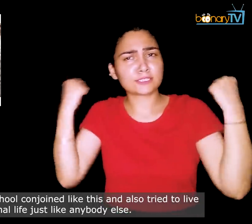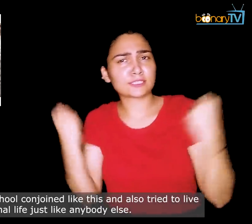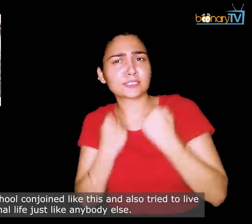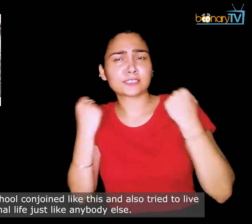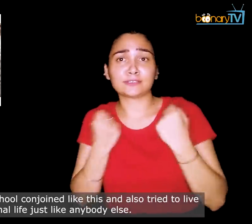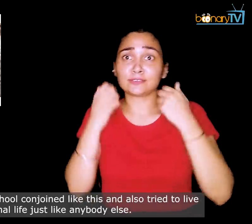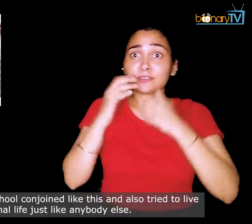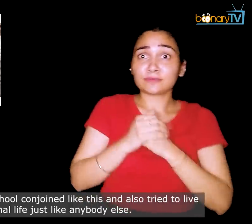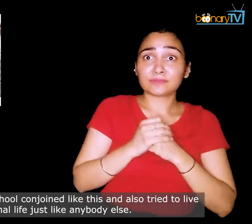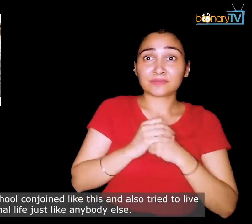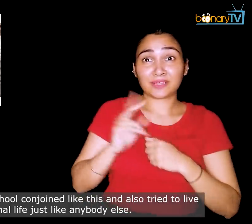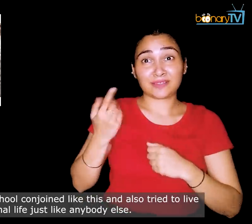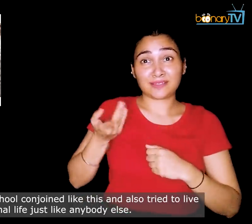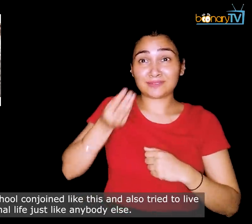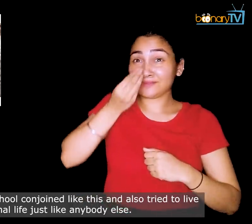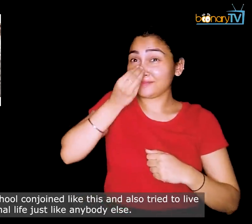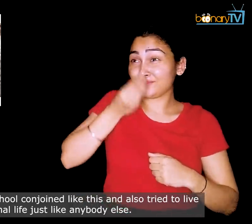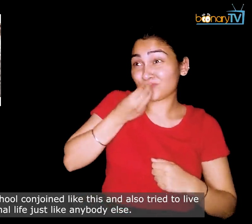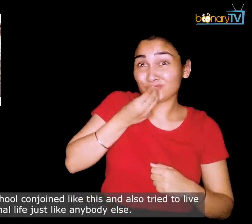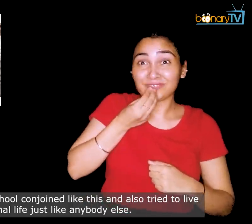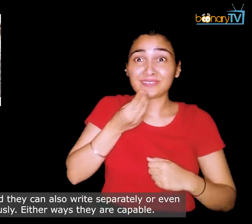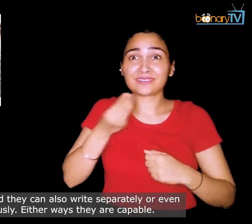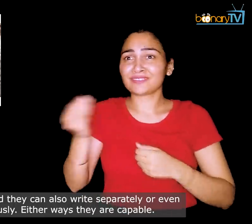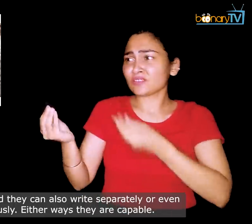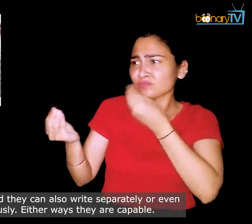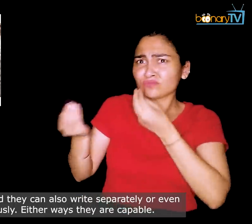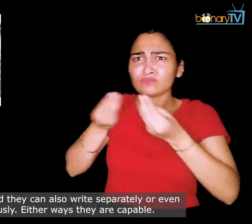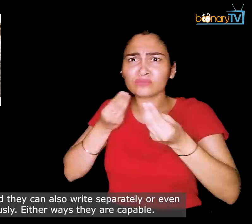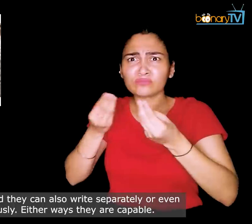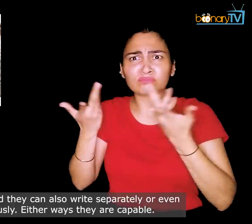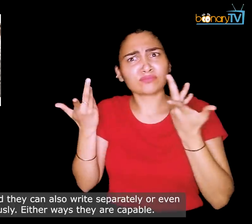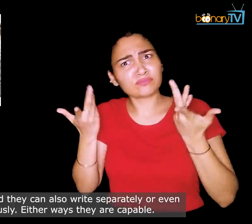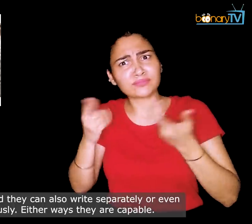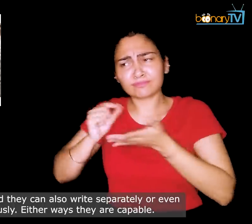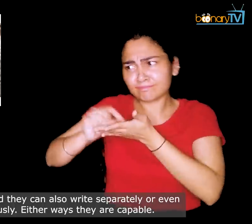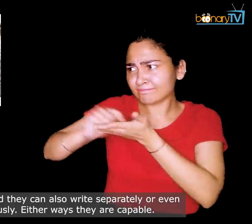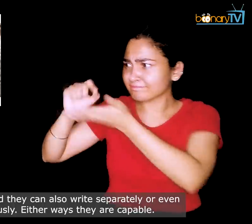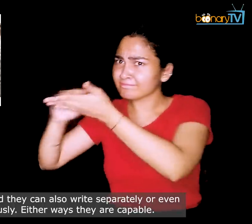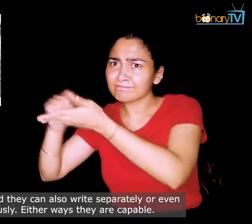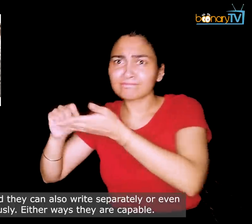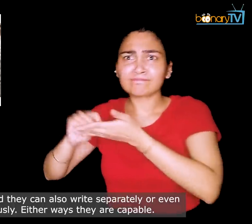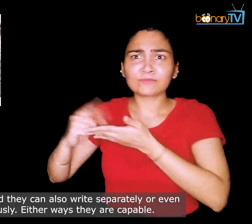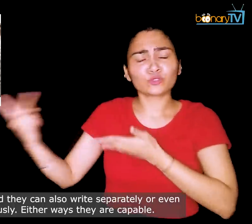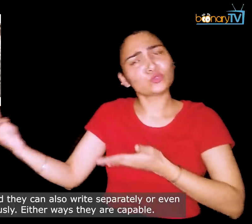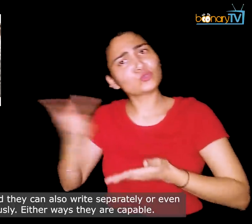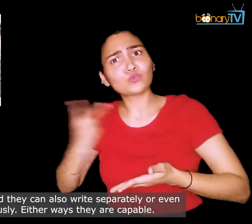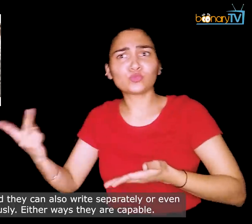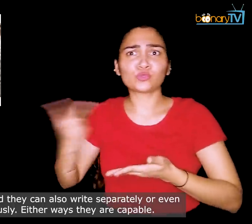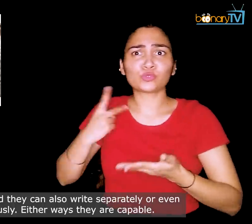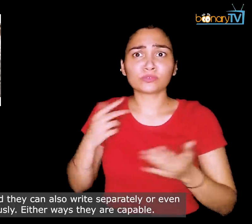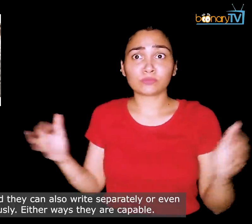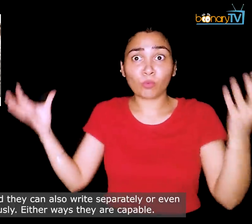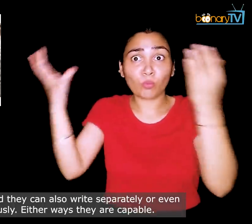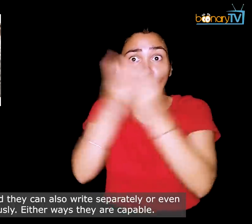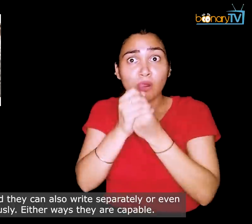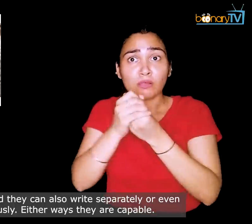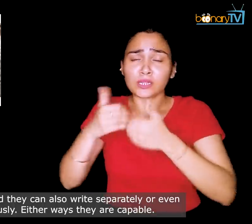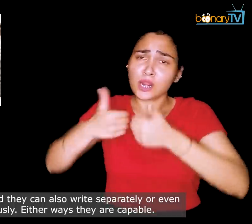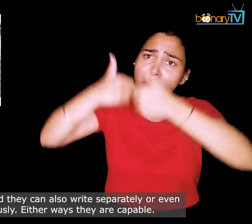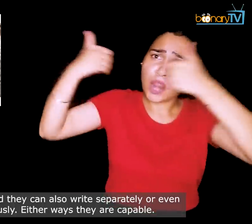just like anybody else. They can eat and they can also write separately or